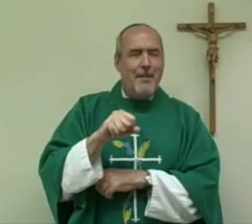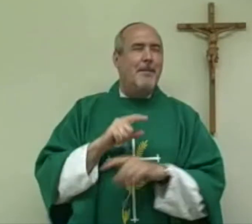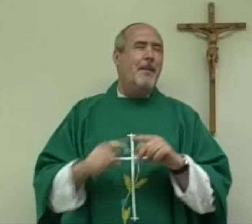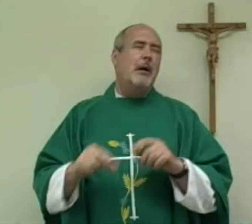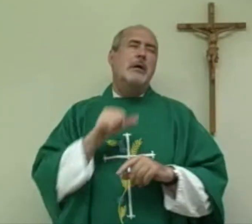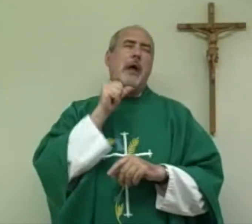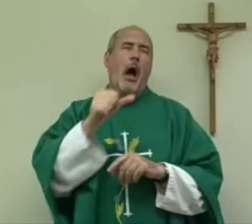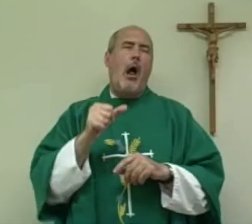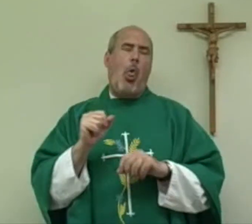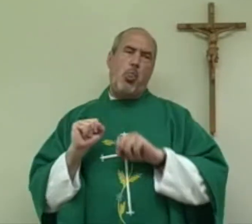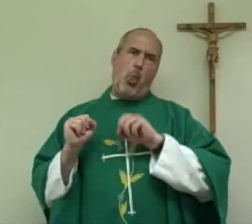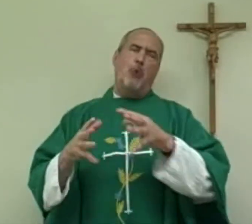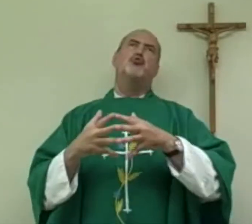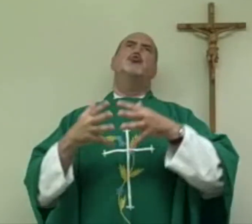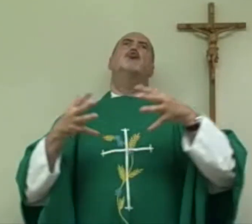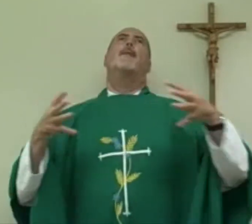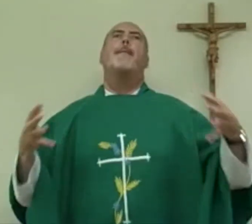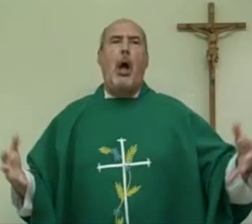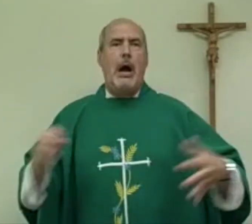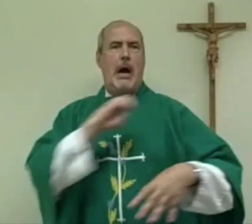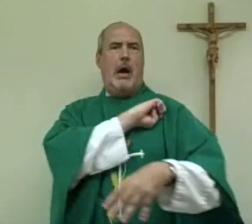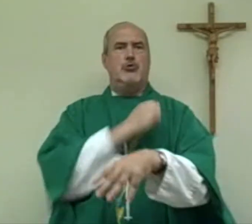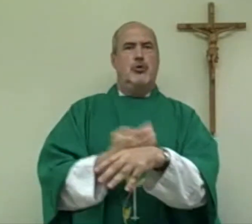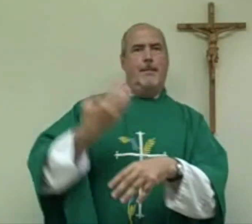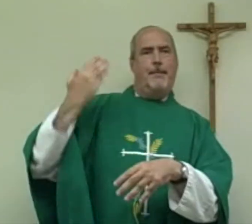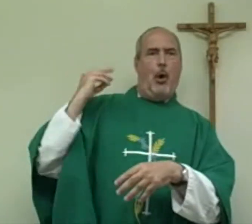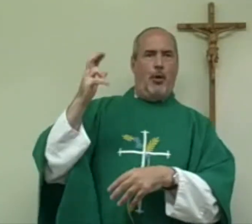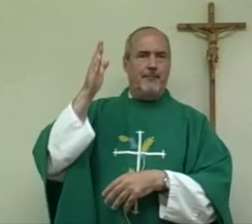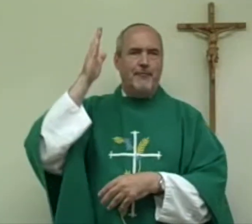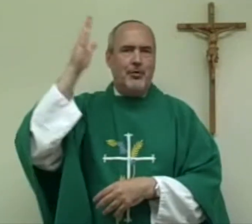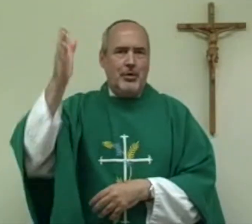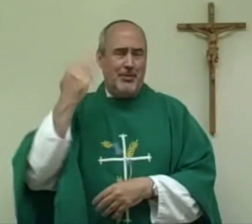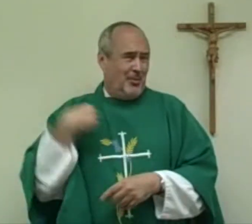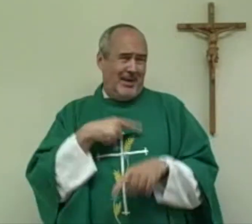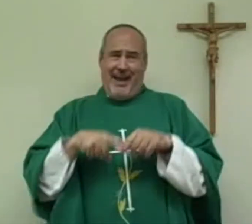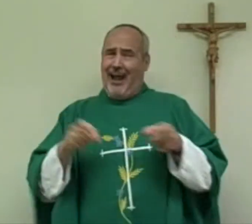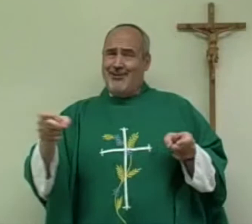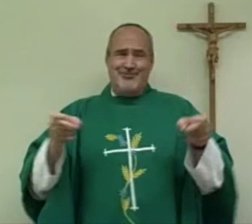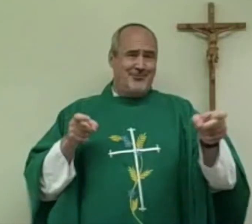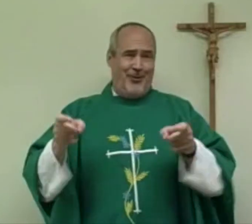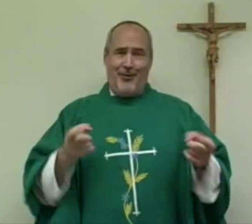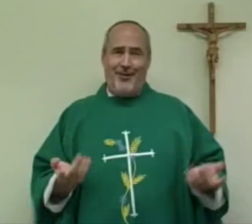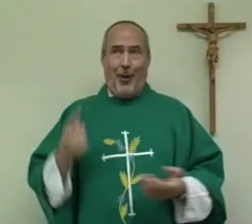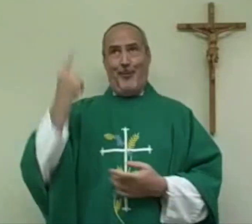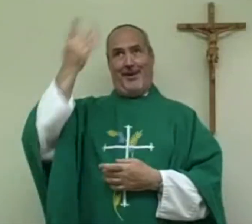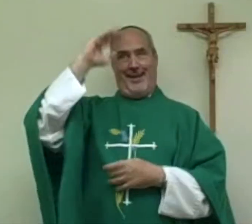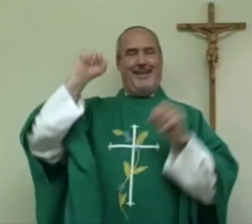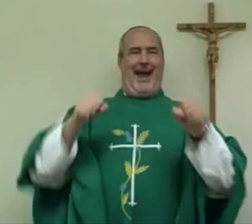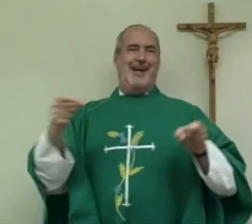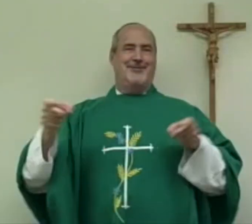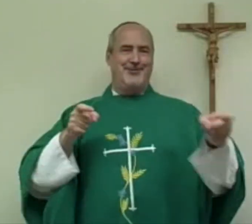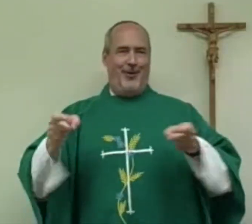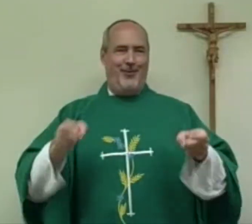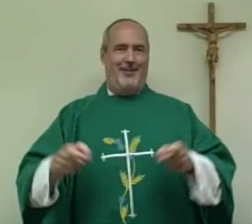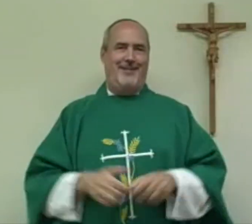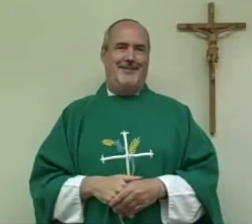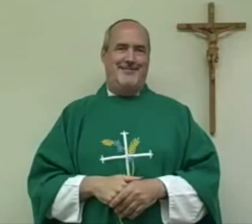for the future. But we can't throw so much energy into that past or preparing for the future